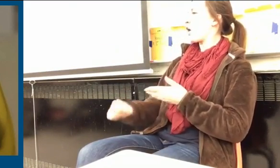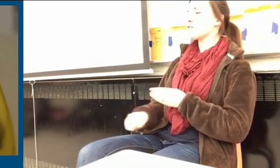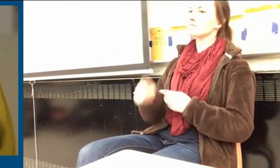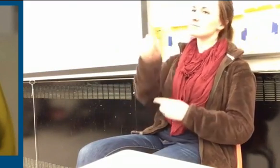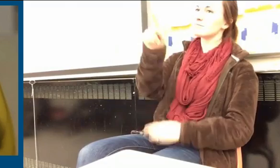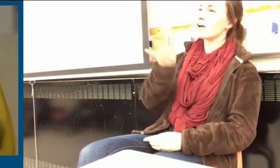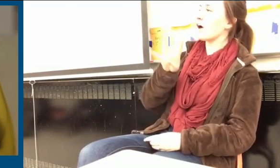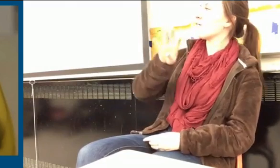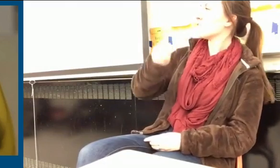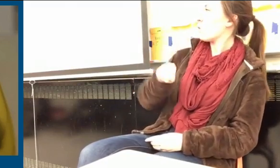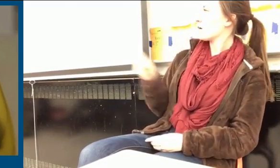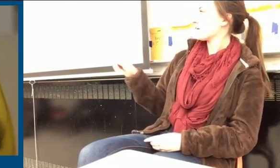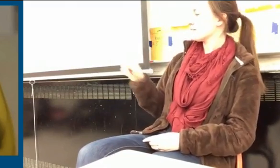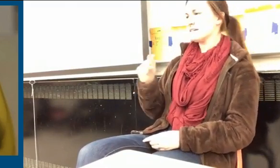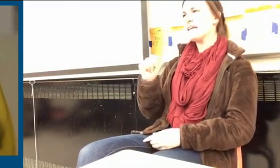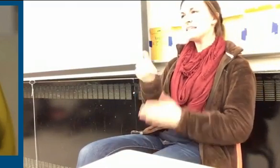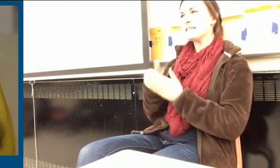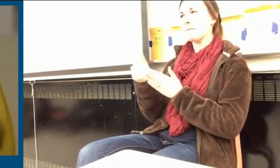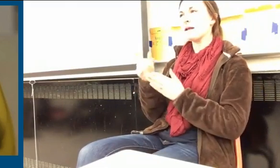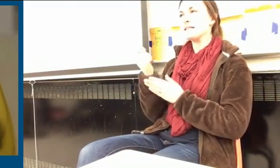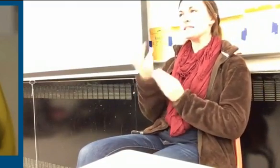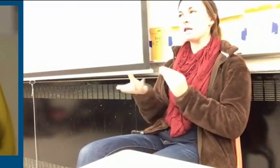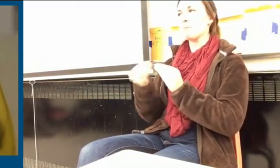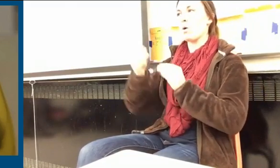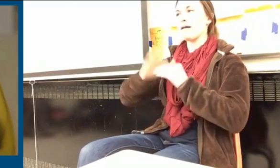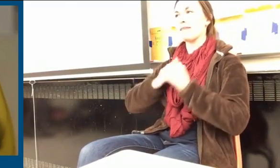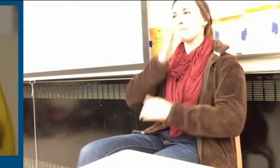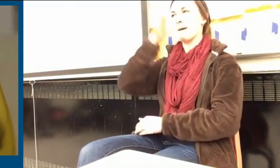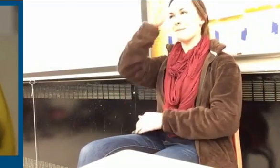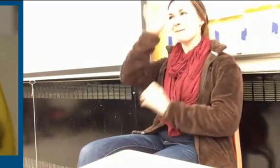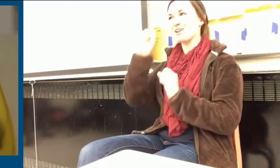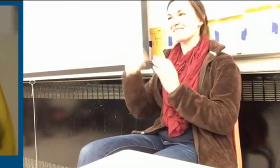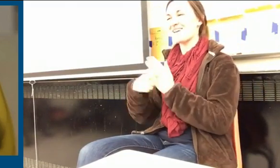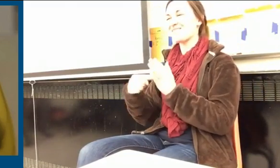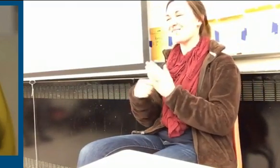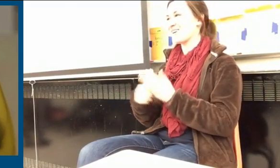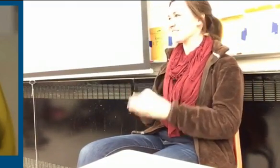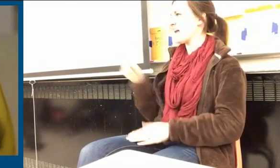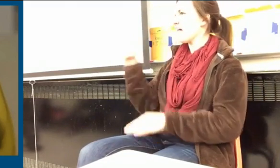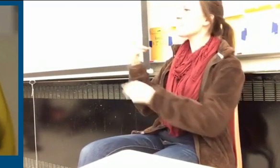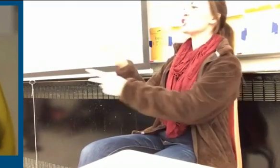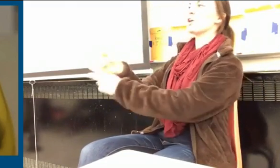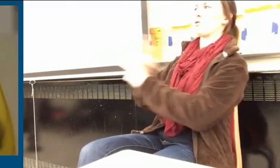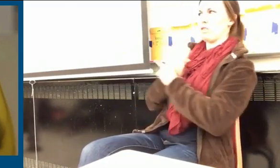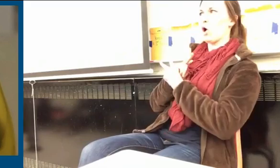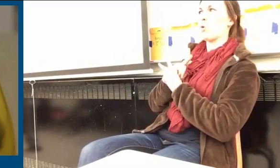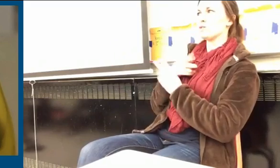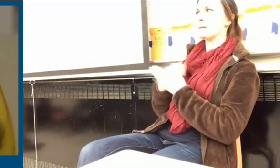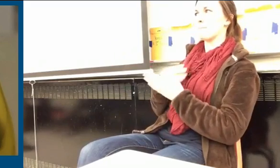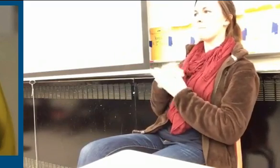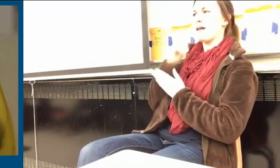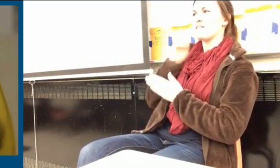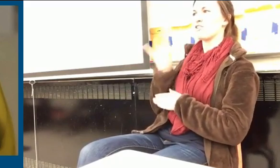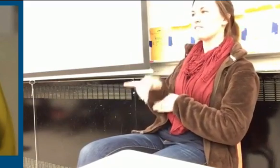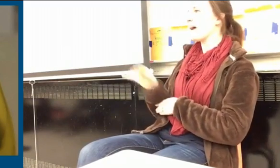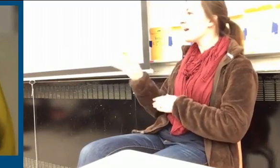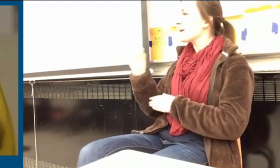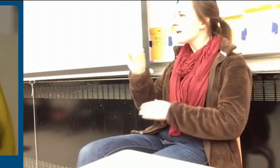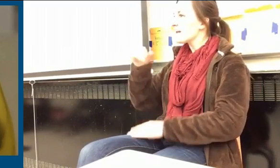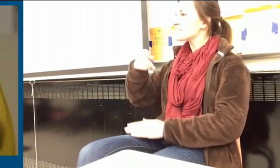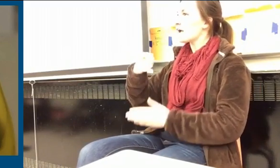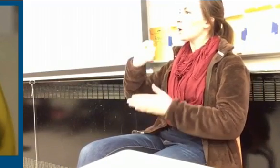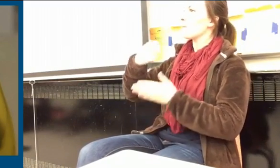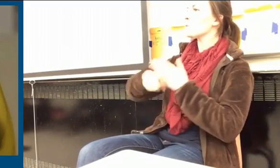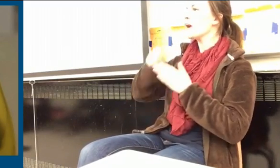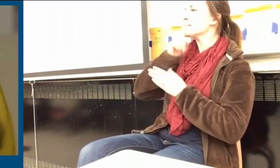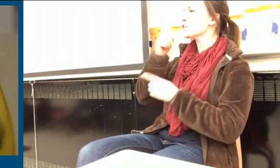10 million is a little bit more than my parents have. $200. Okay. Couple. This is like Price is Right. They did not take